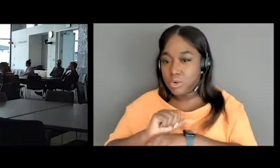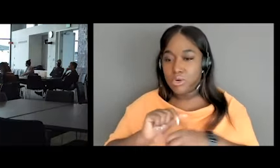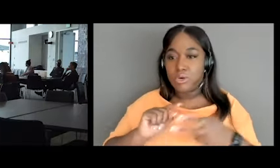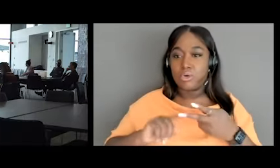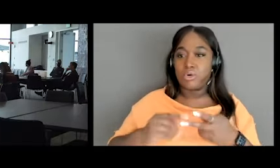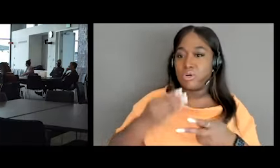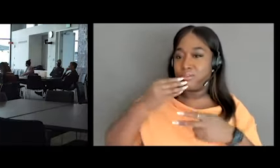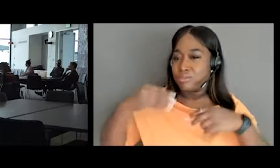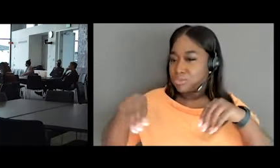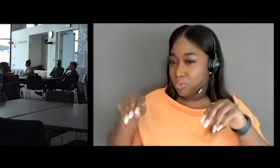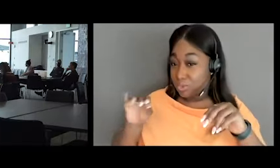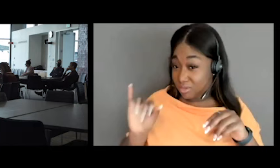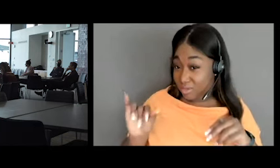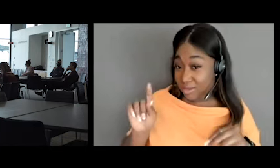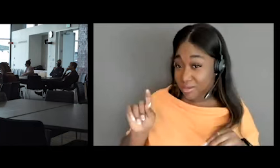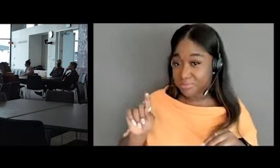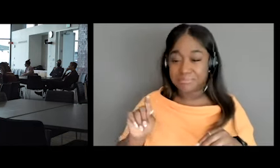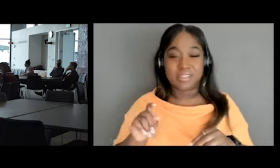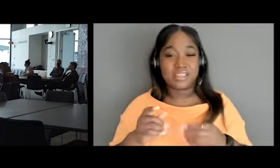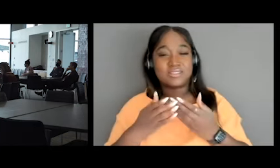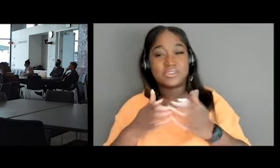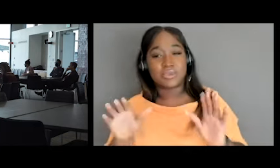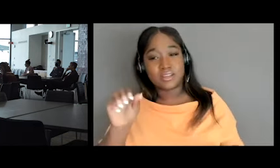yeah. But, yeah.